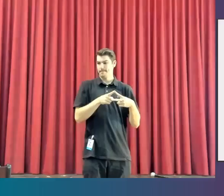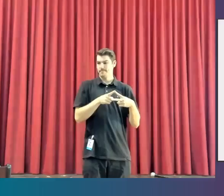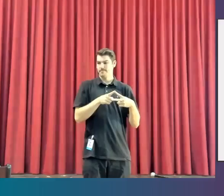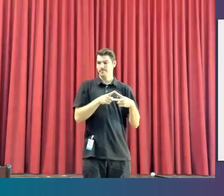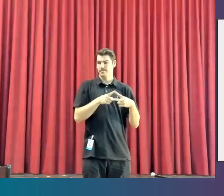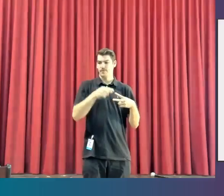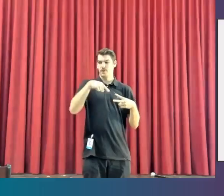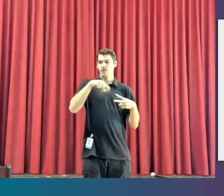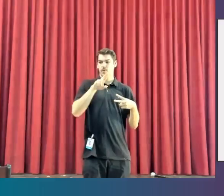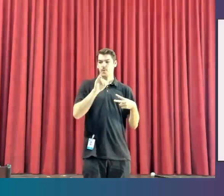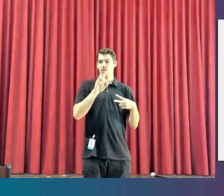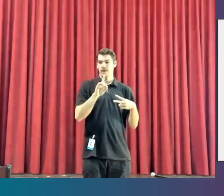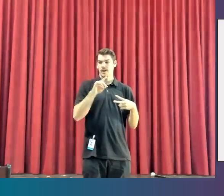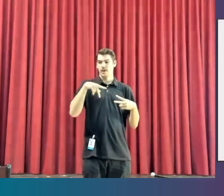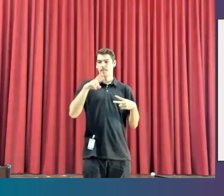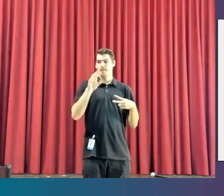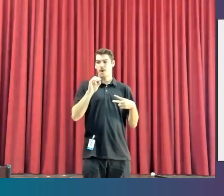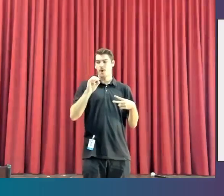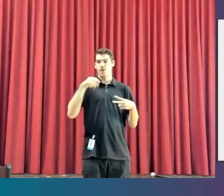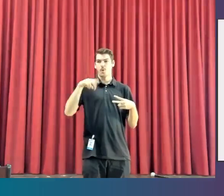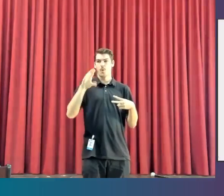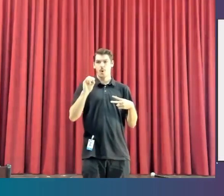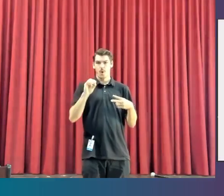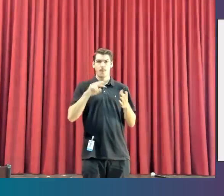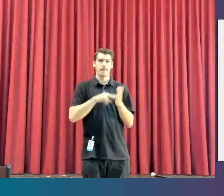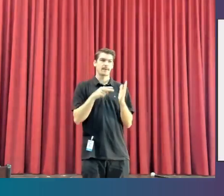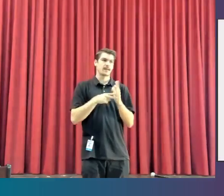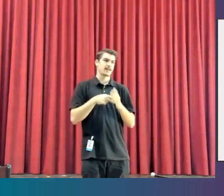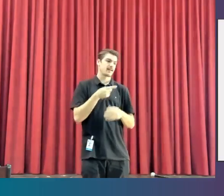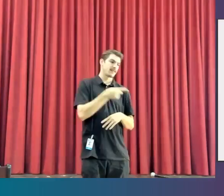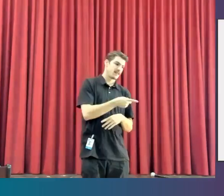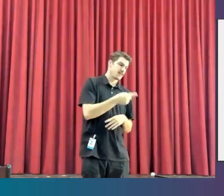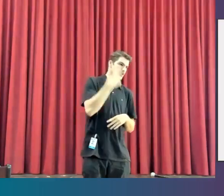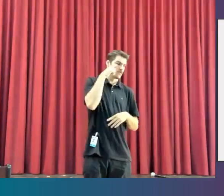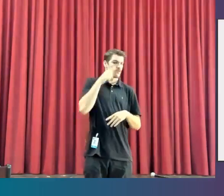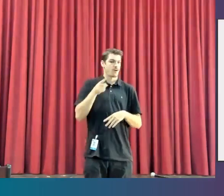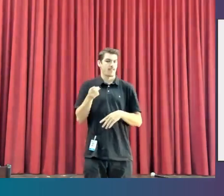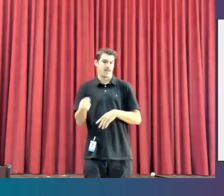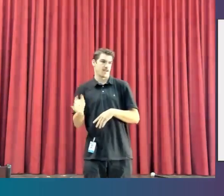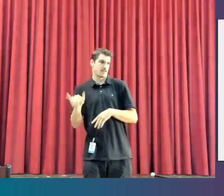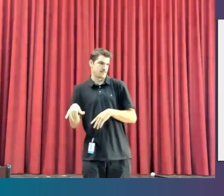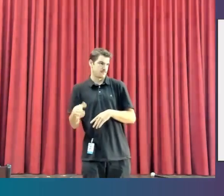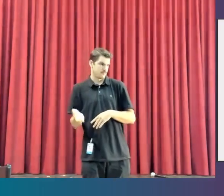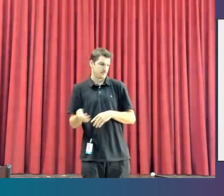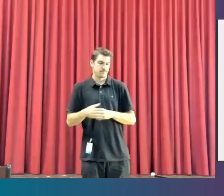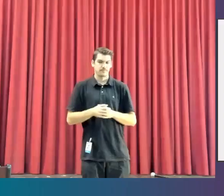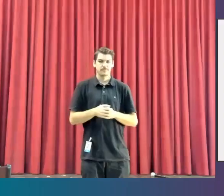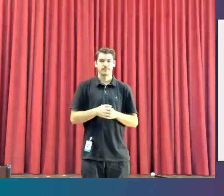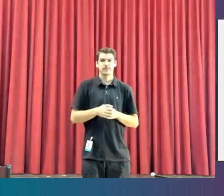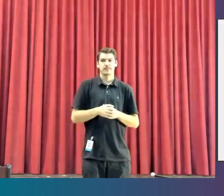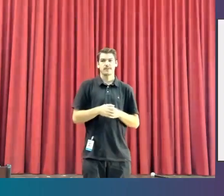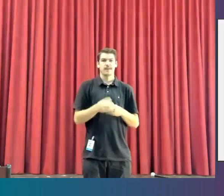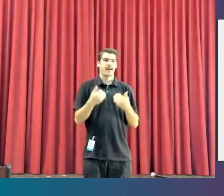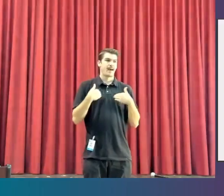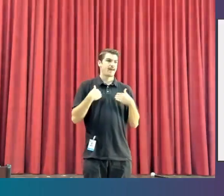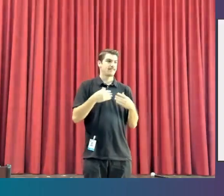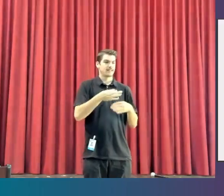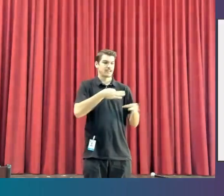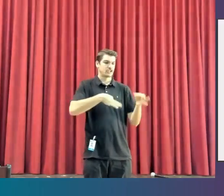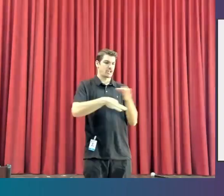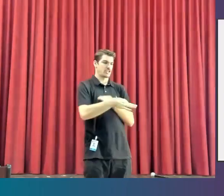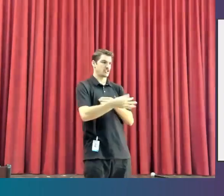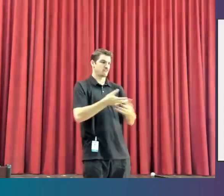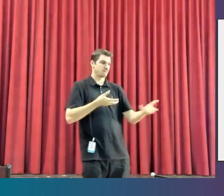called quid pro quo, which translates to this for that. So there's an exchange happening